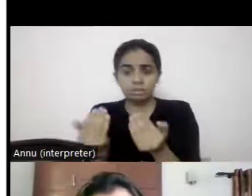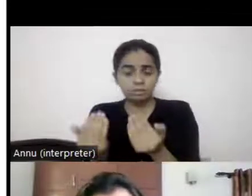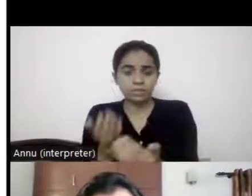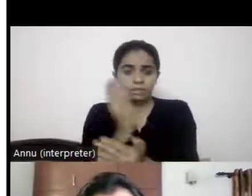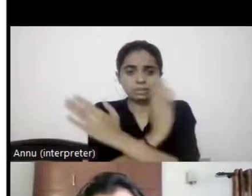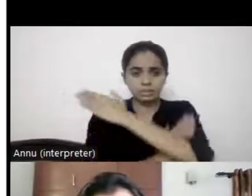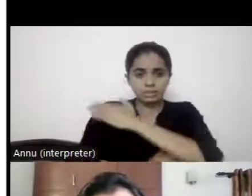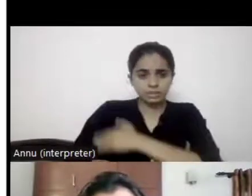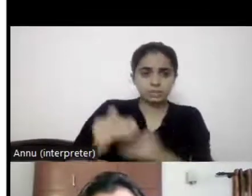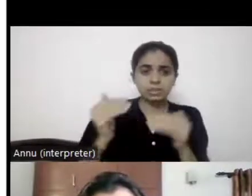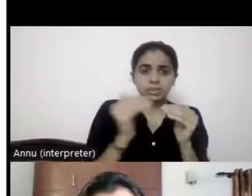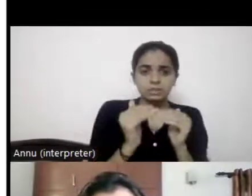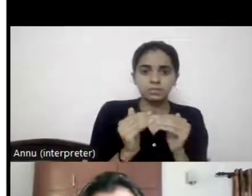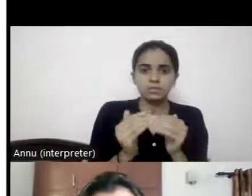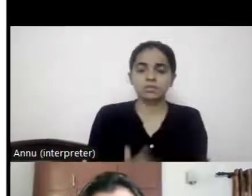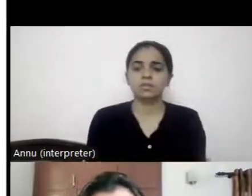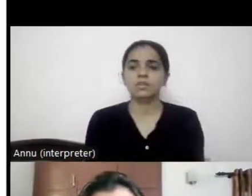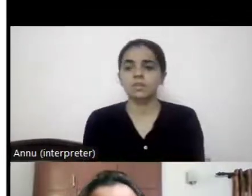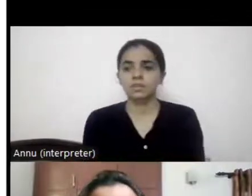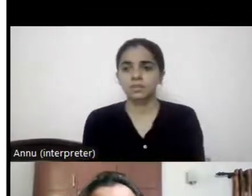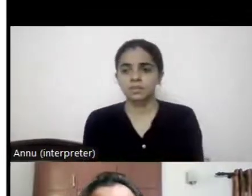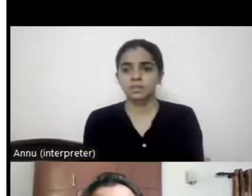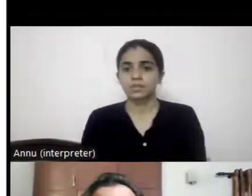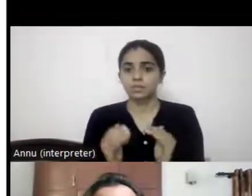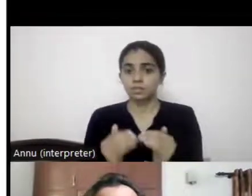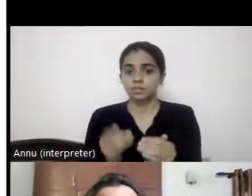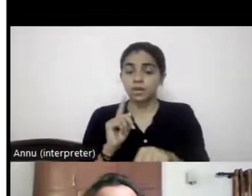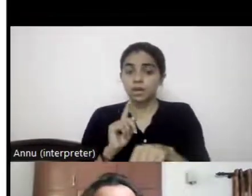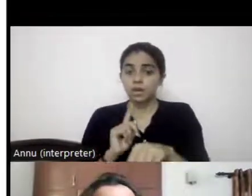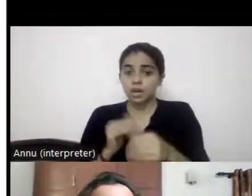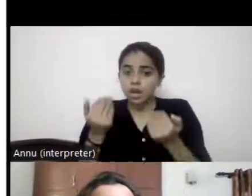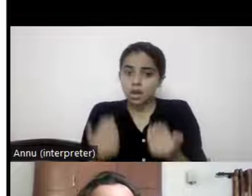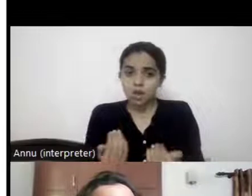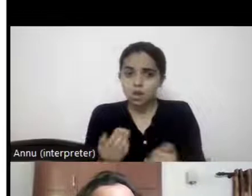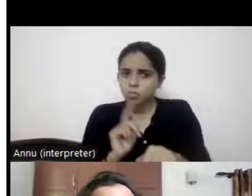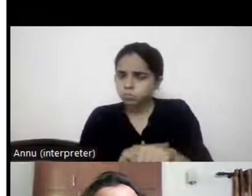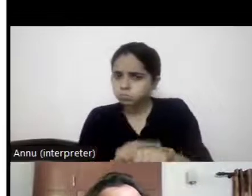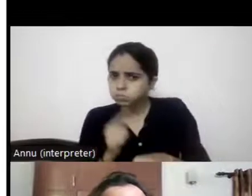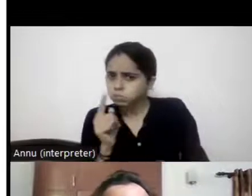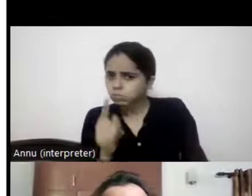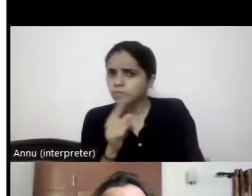disability studies. Now he also talks about how